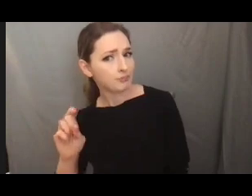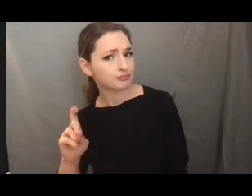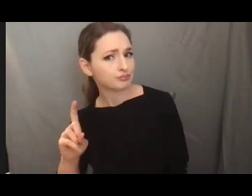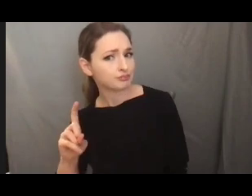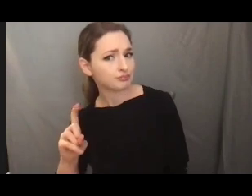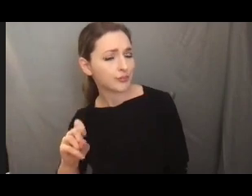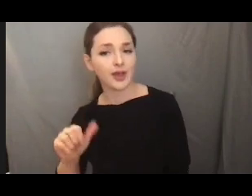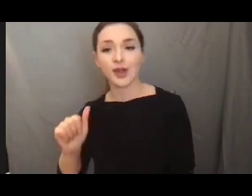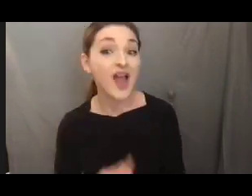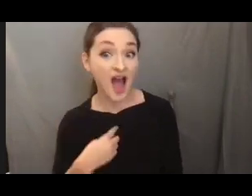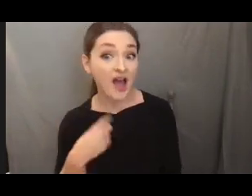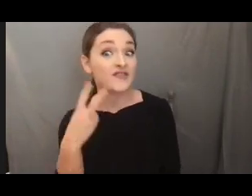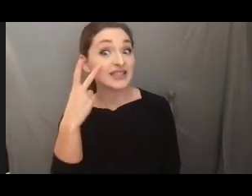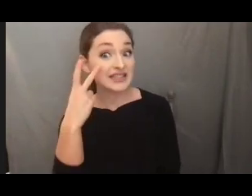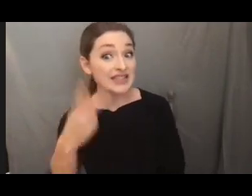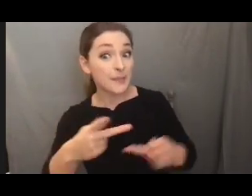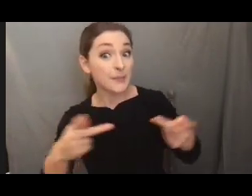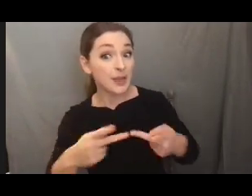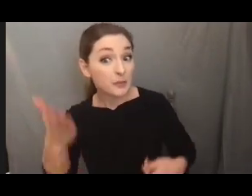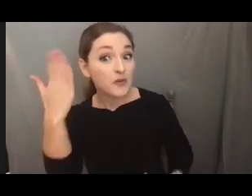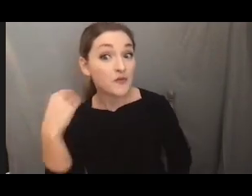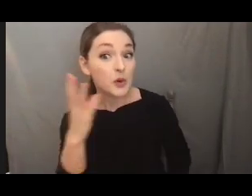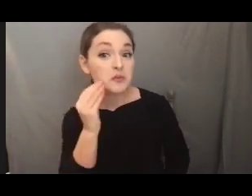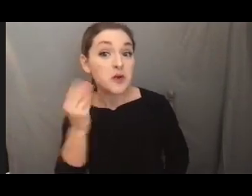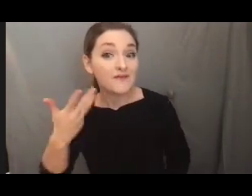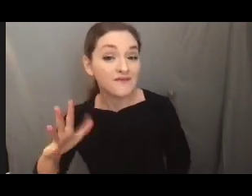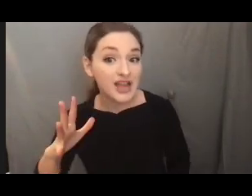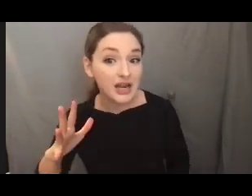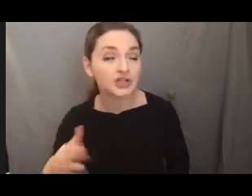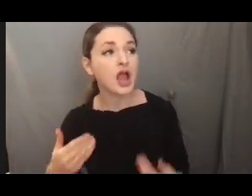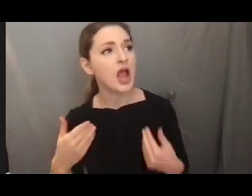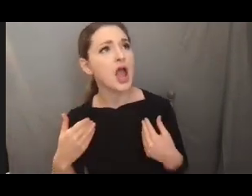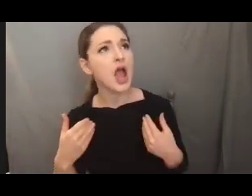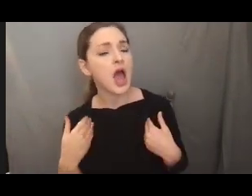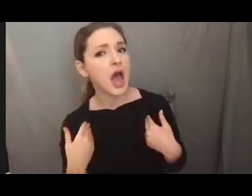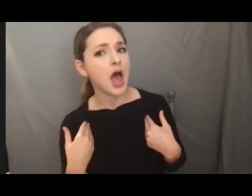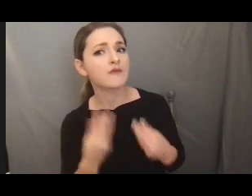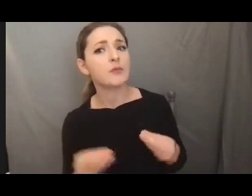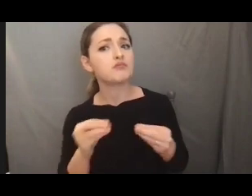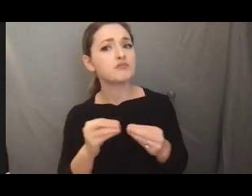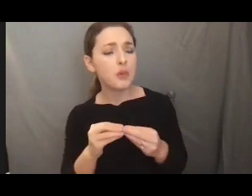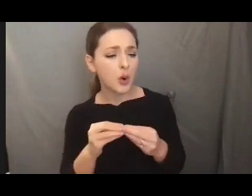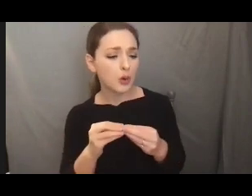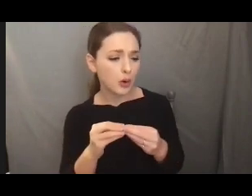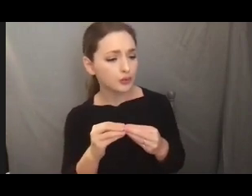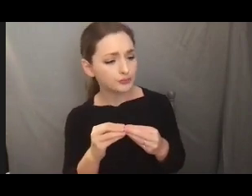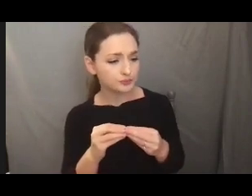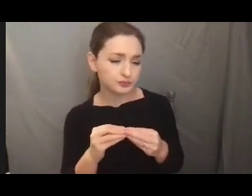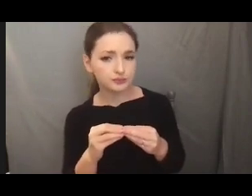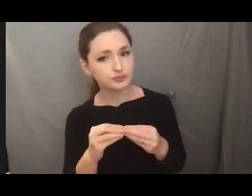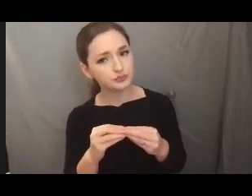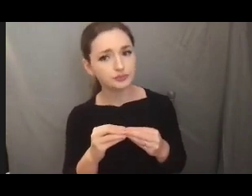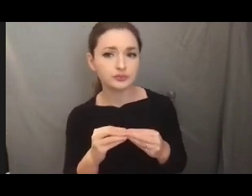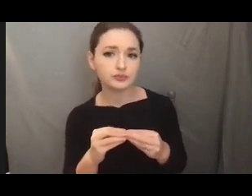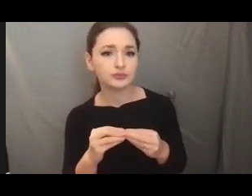Student Academic Center. Is there any more room to put any others people's